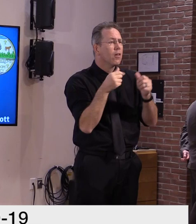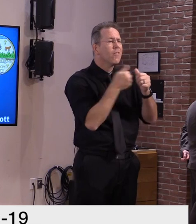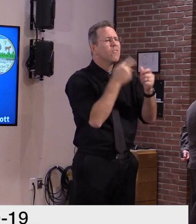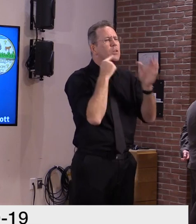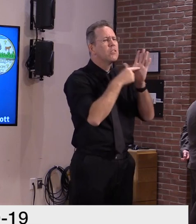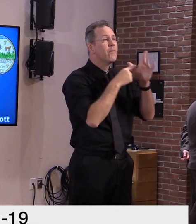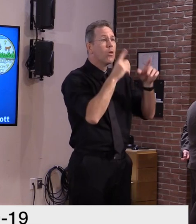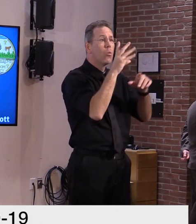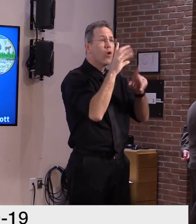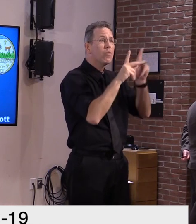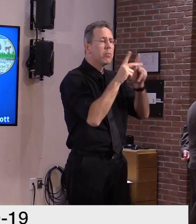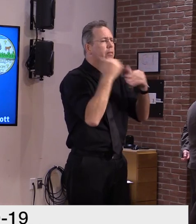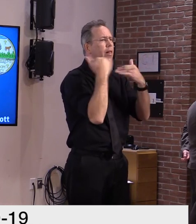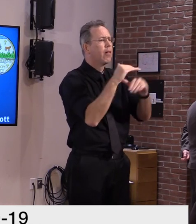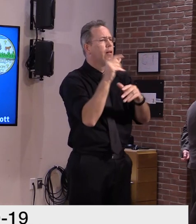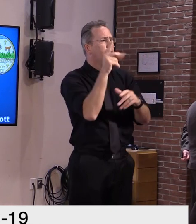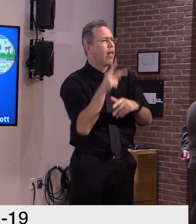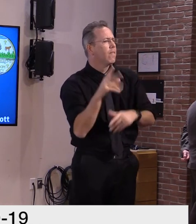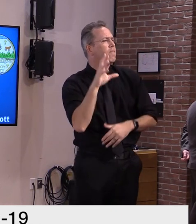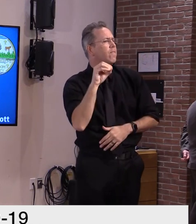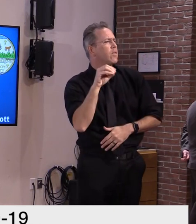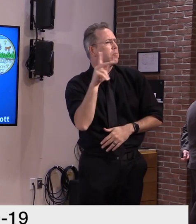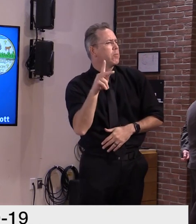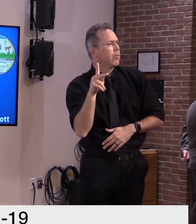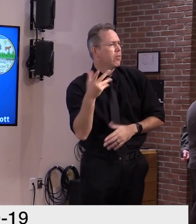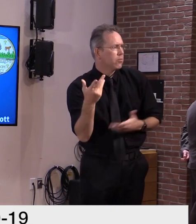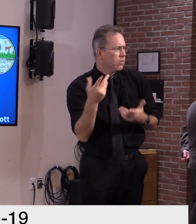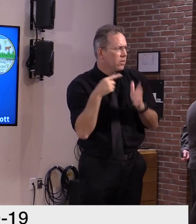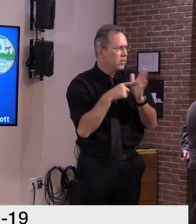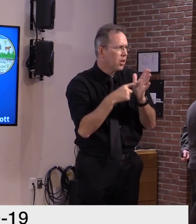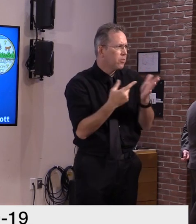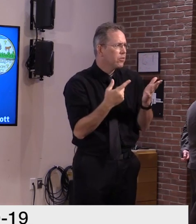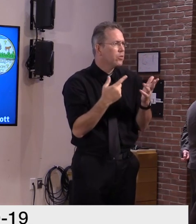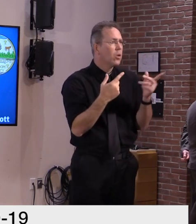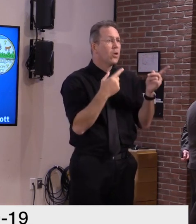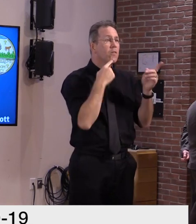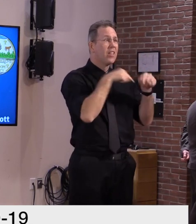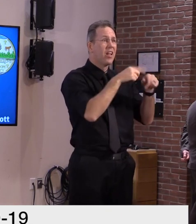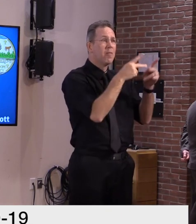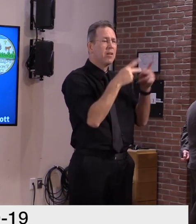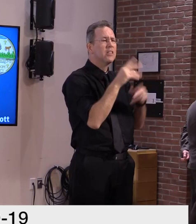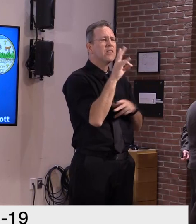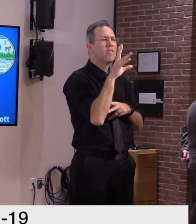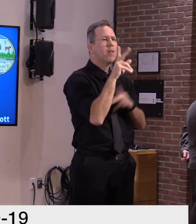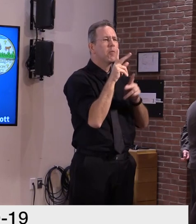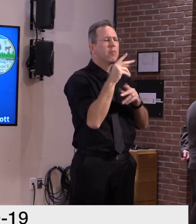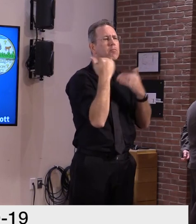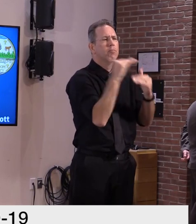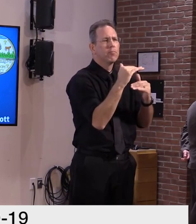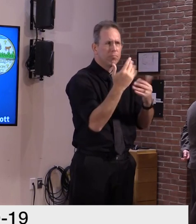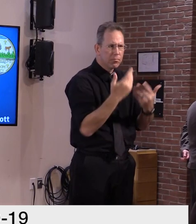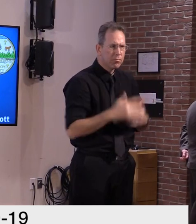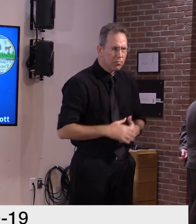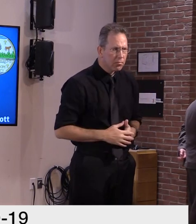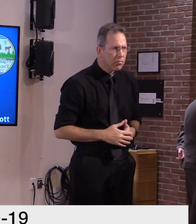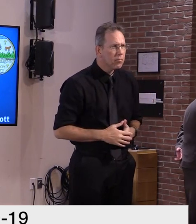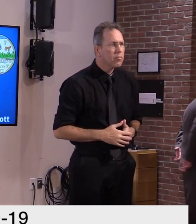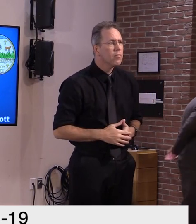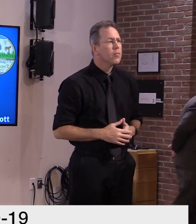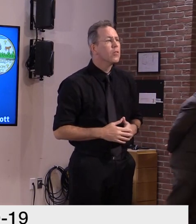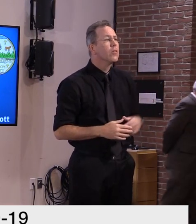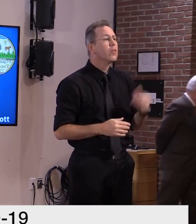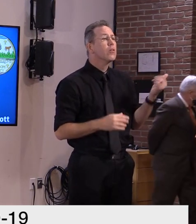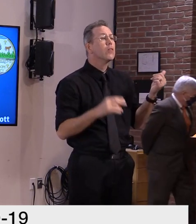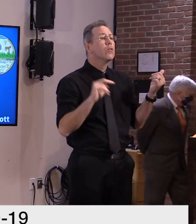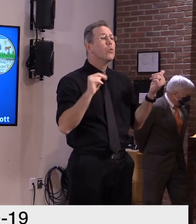of 75. That's perhaps the most notable. But also, as I said before, the neither of the other states requiring